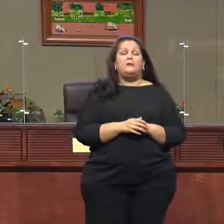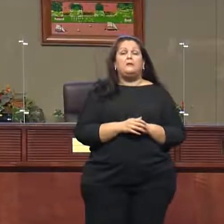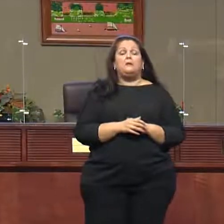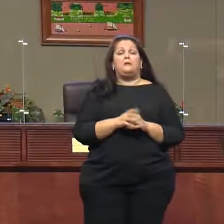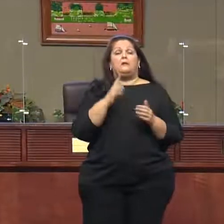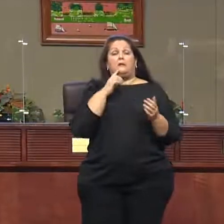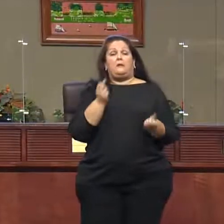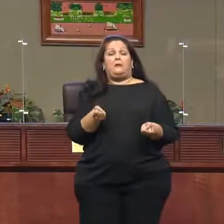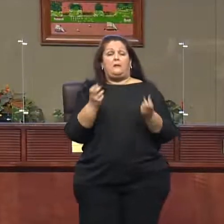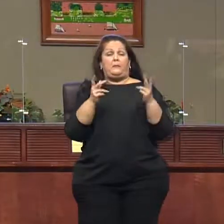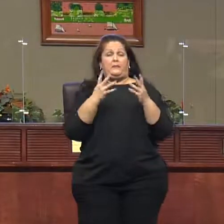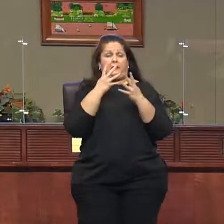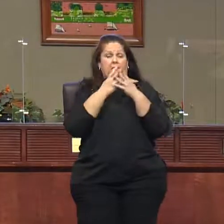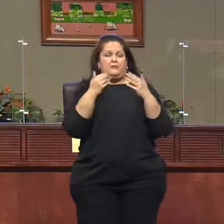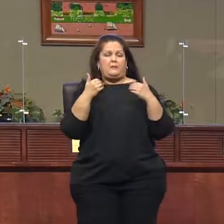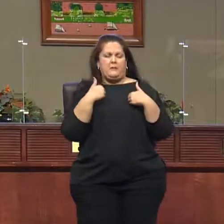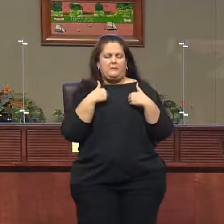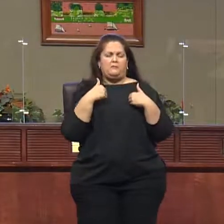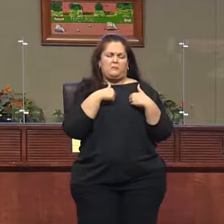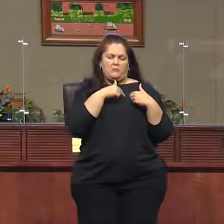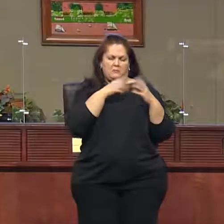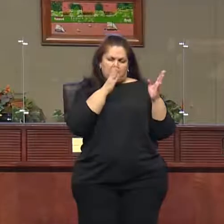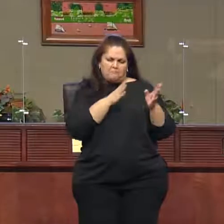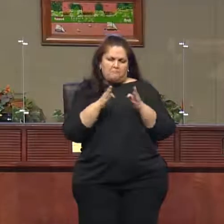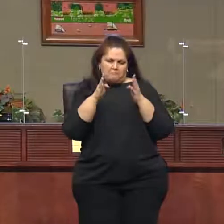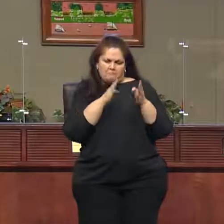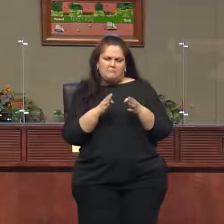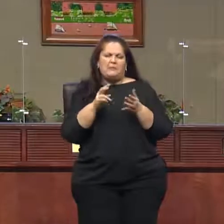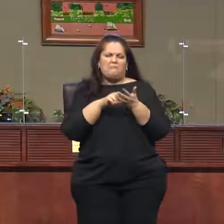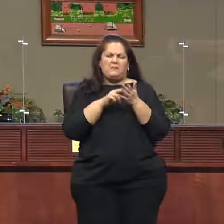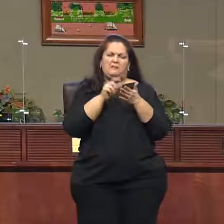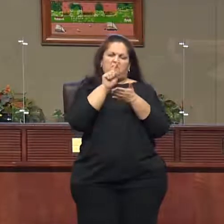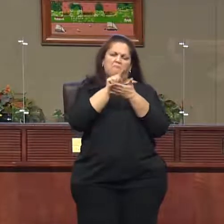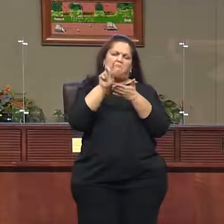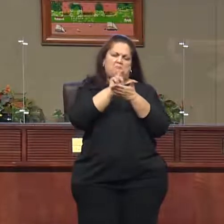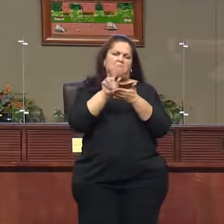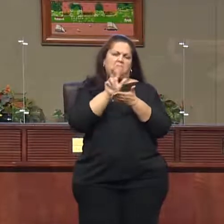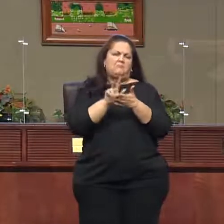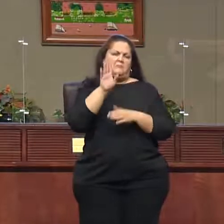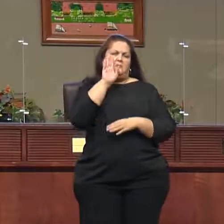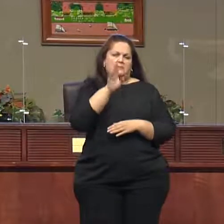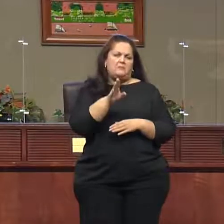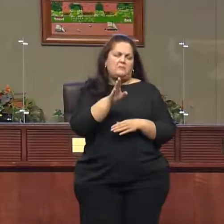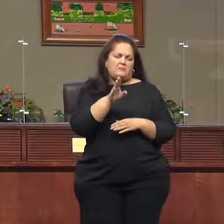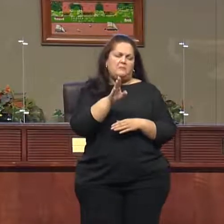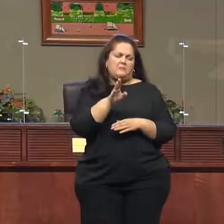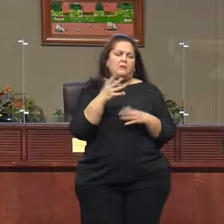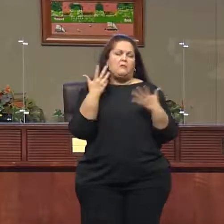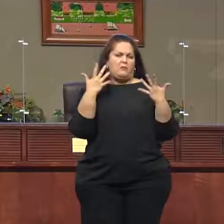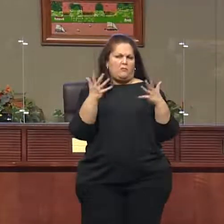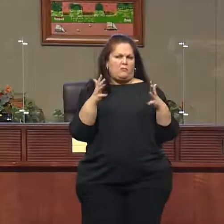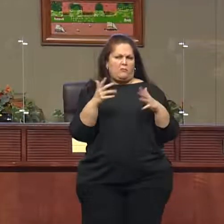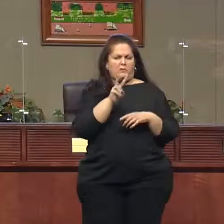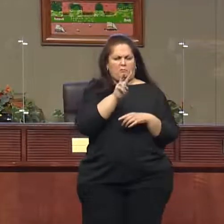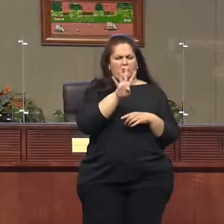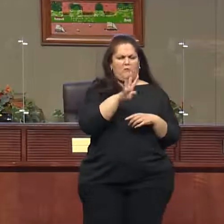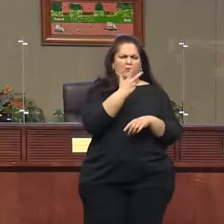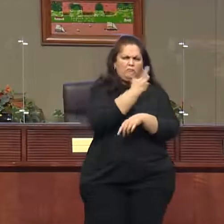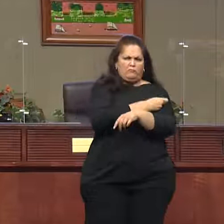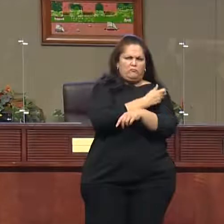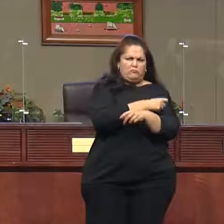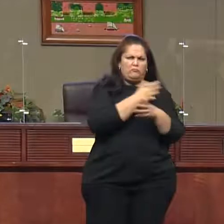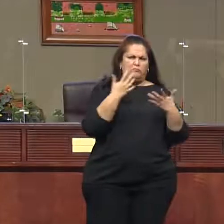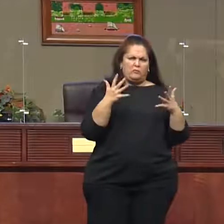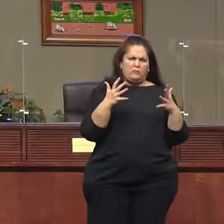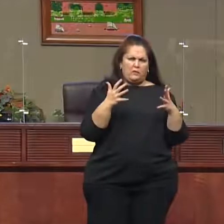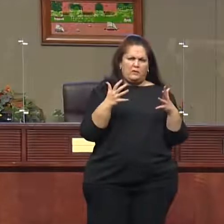inmates, this initiative will span several weeks. Already we have vaccinated 24 inmates 65